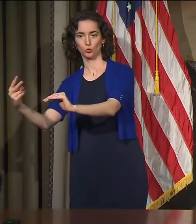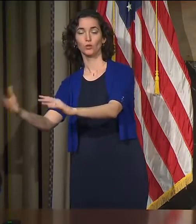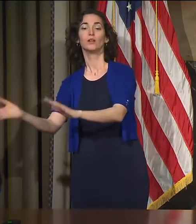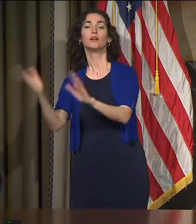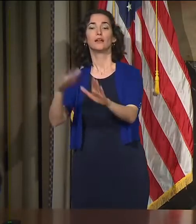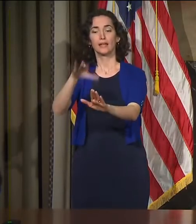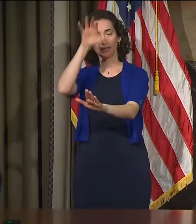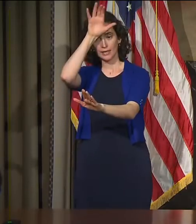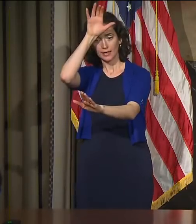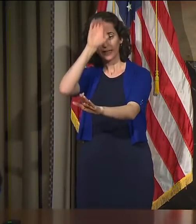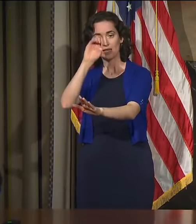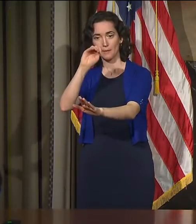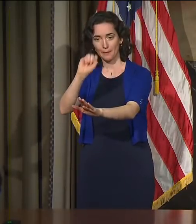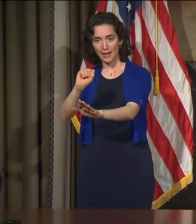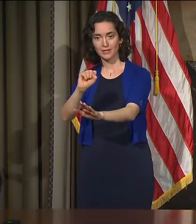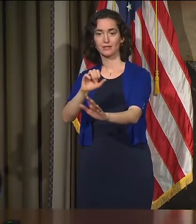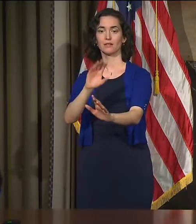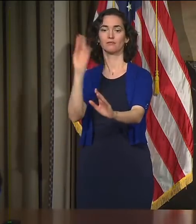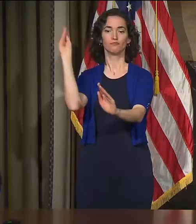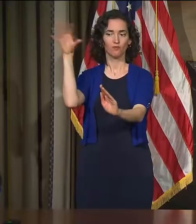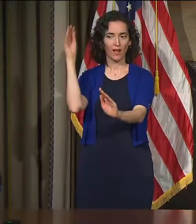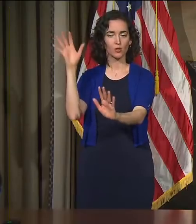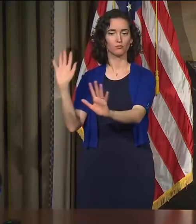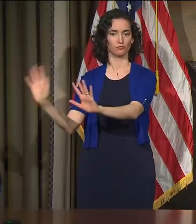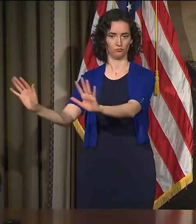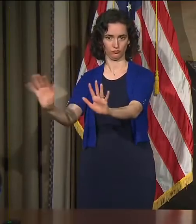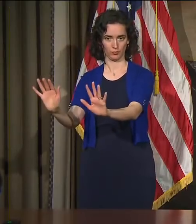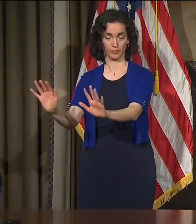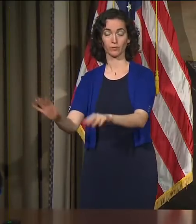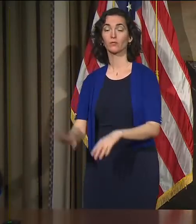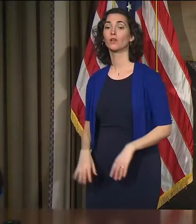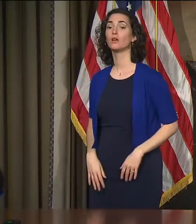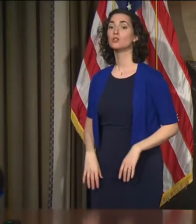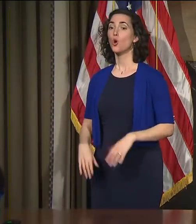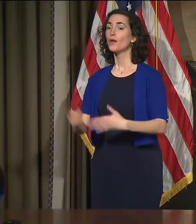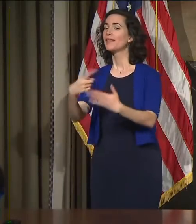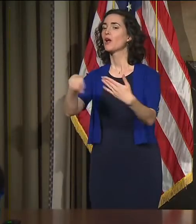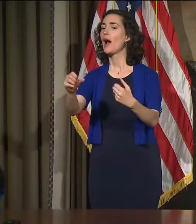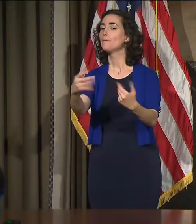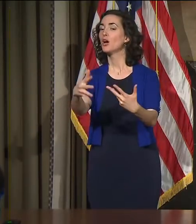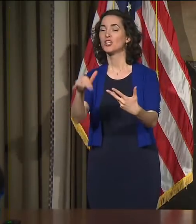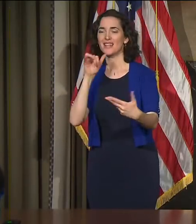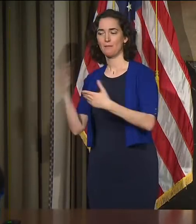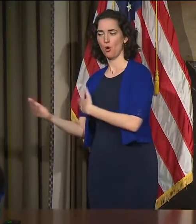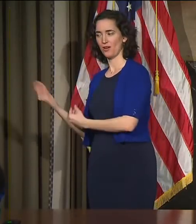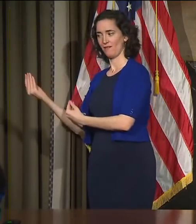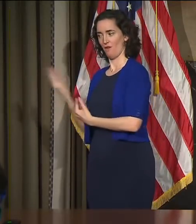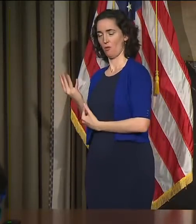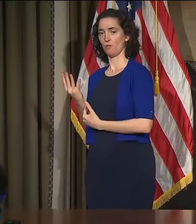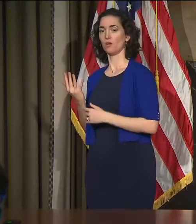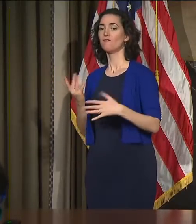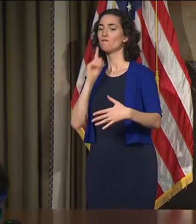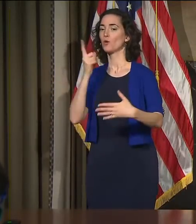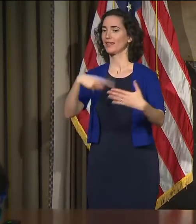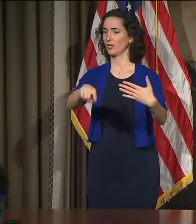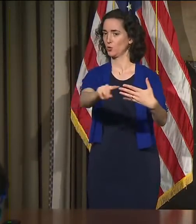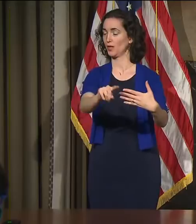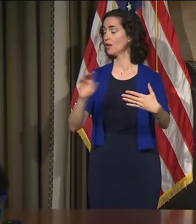fire. Next week, we were told yesterday morning to expect of Moderna